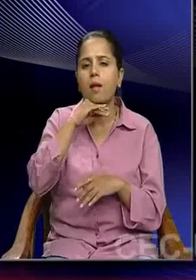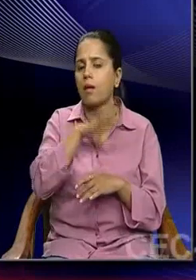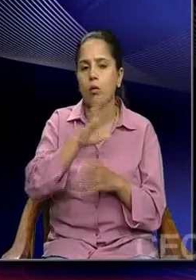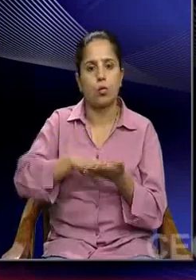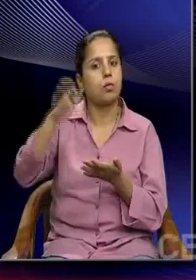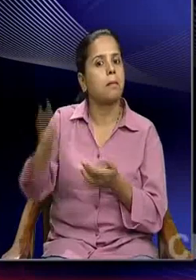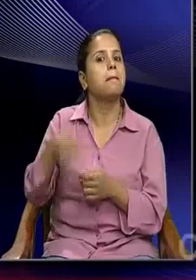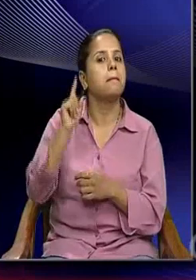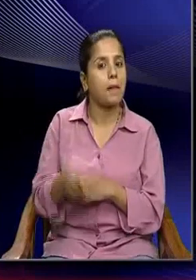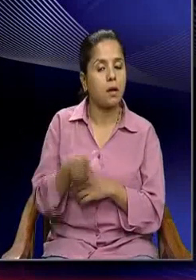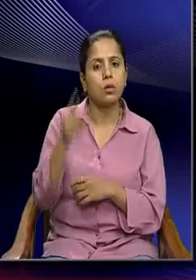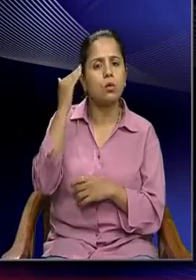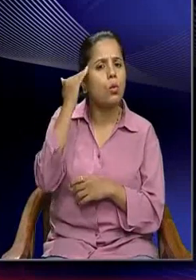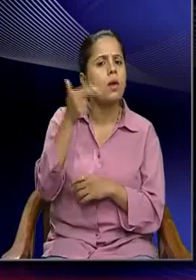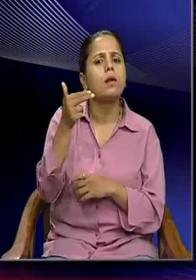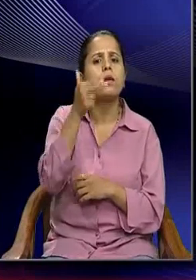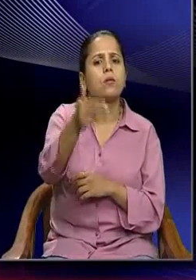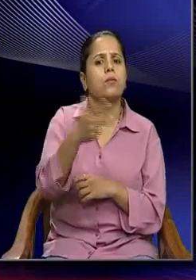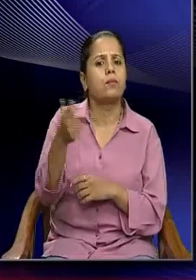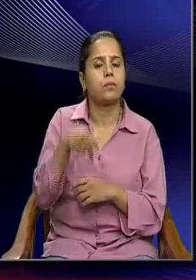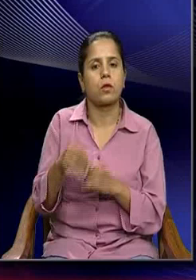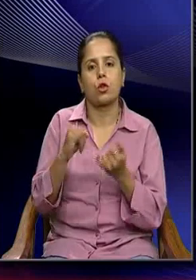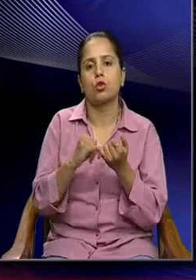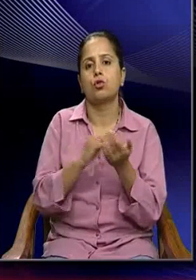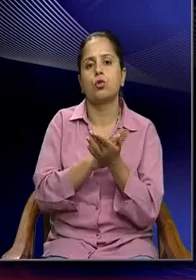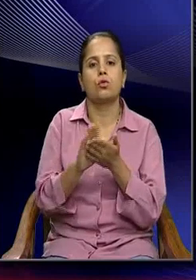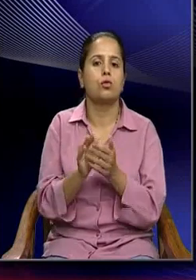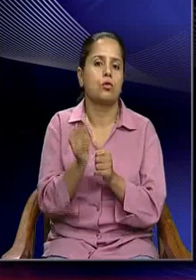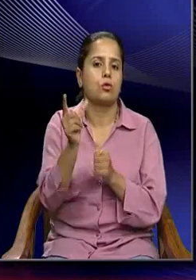which is known as Shauch.